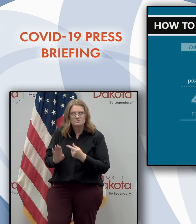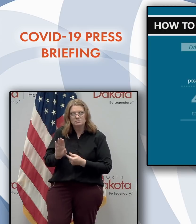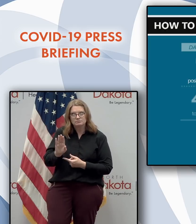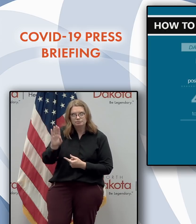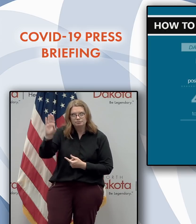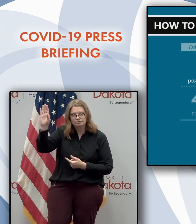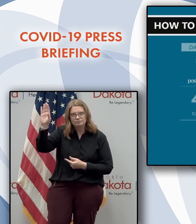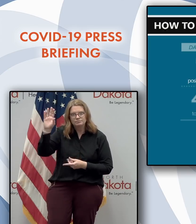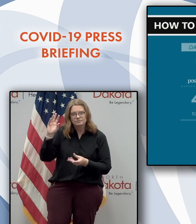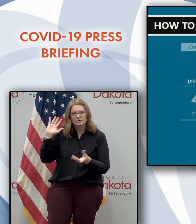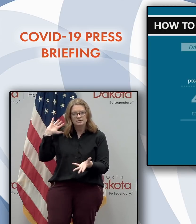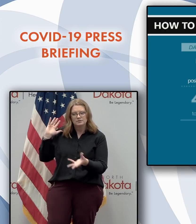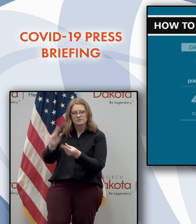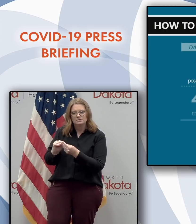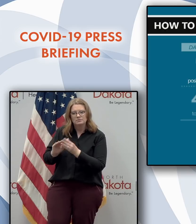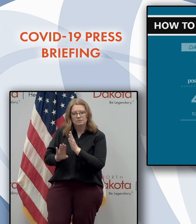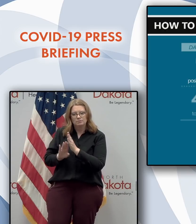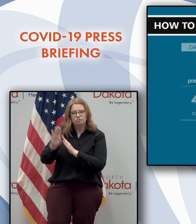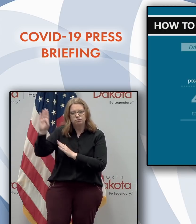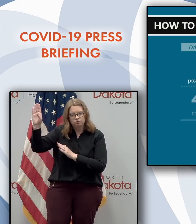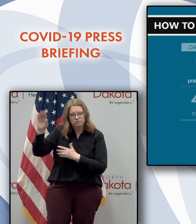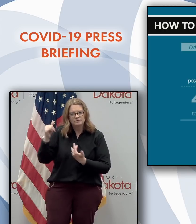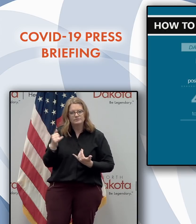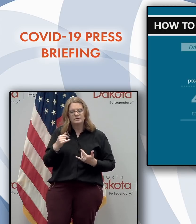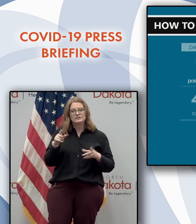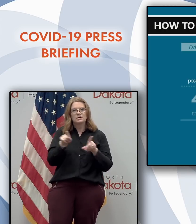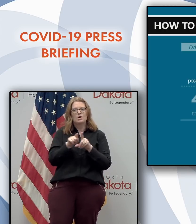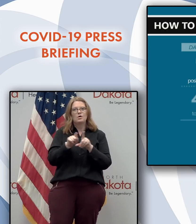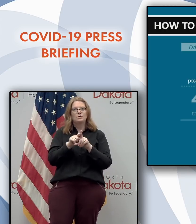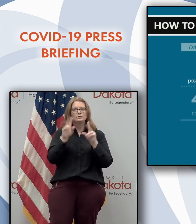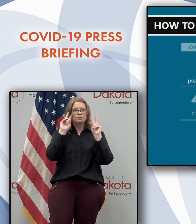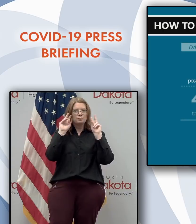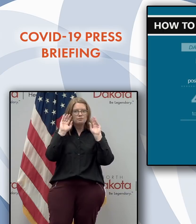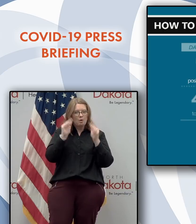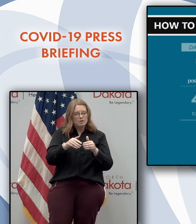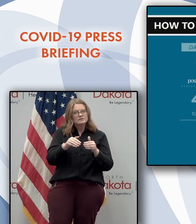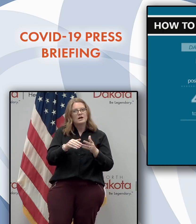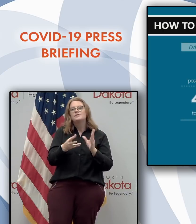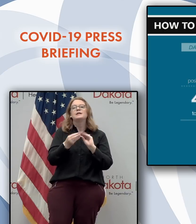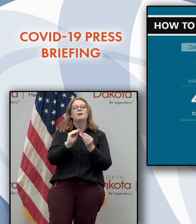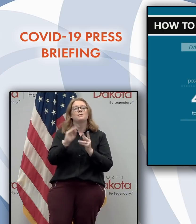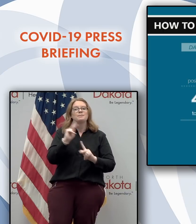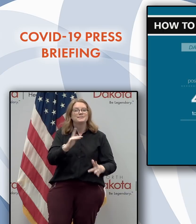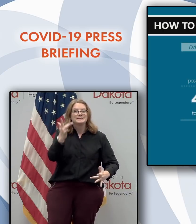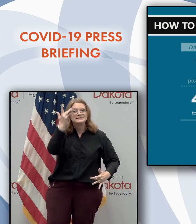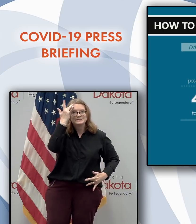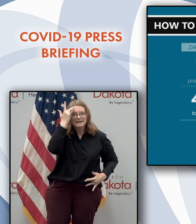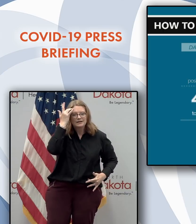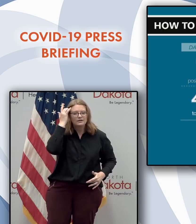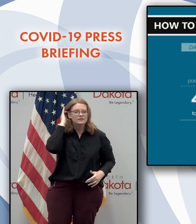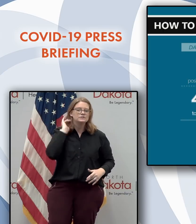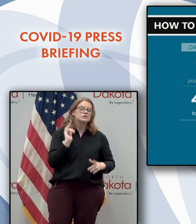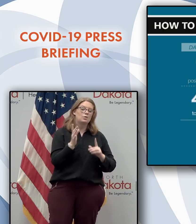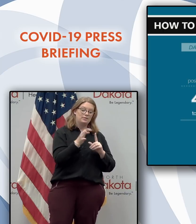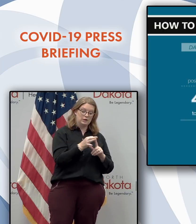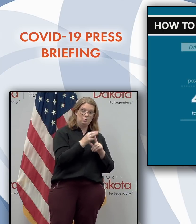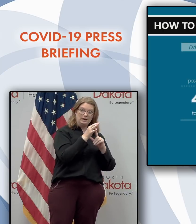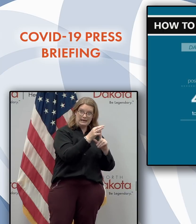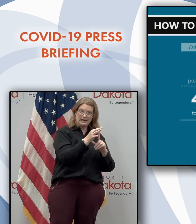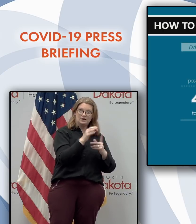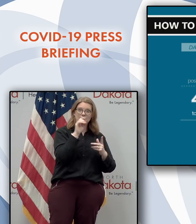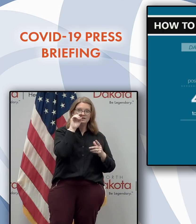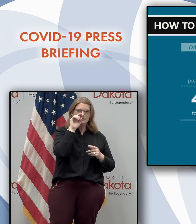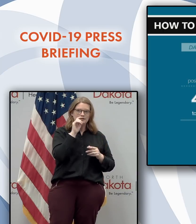got more cumulative. That's why it's important for us to focus on active, not cumulative. The unique and serial tests,